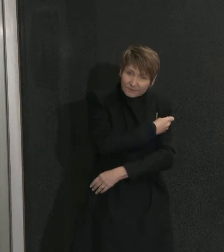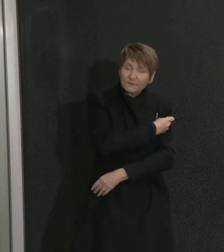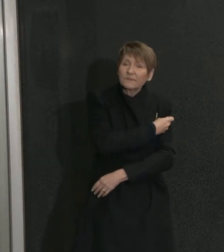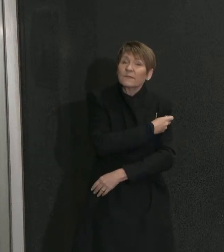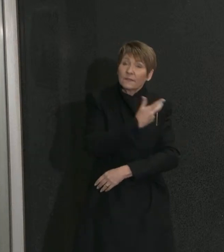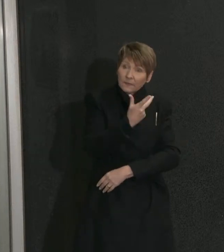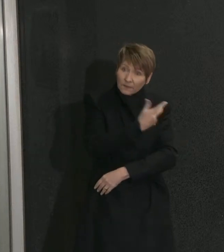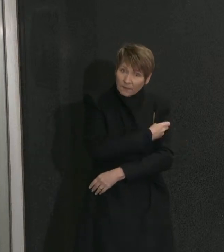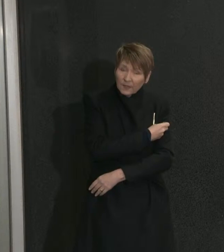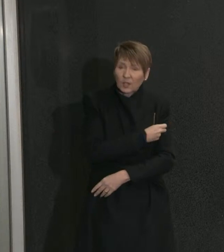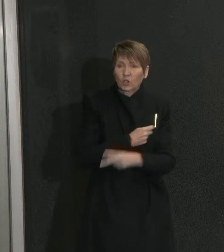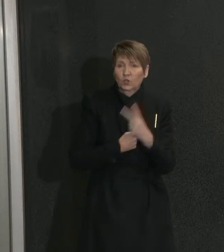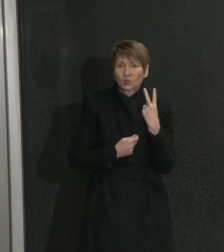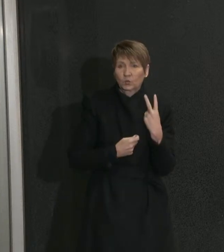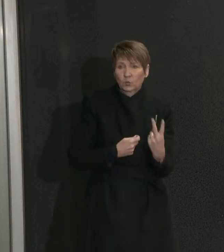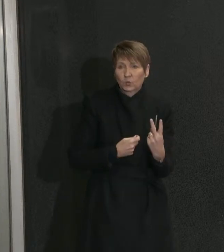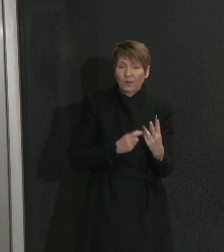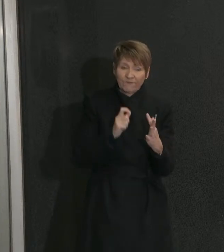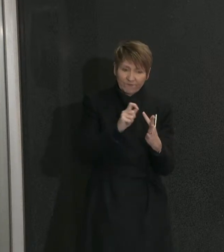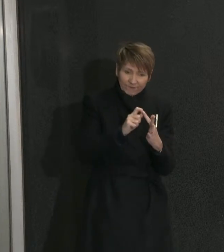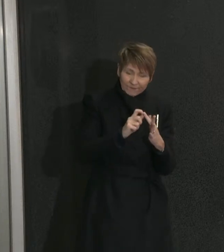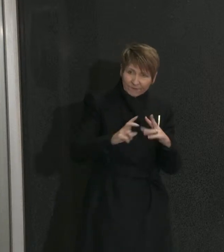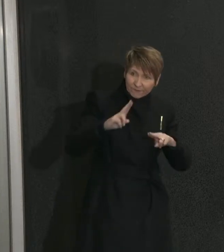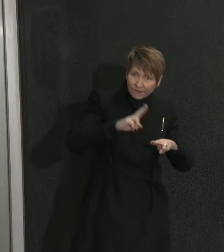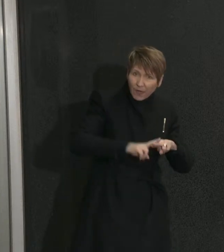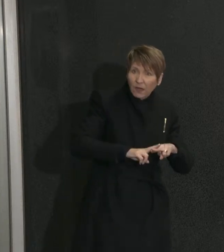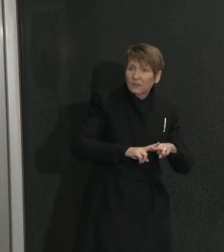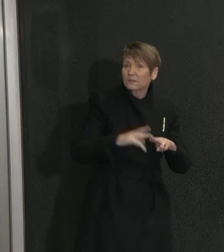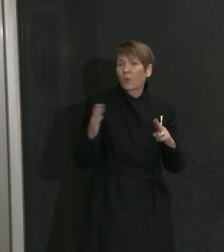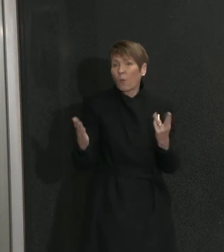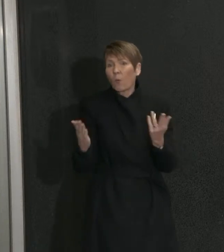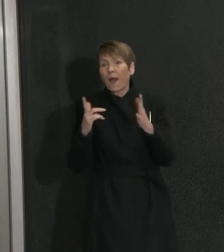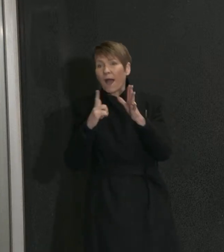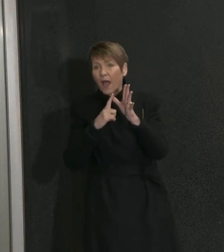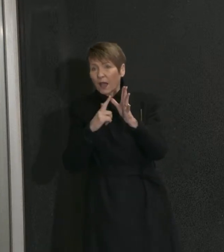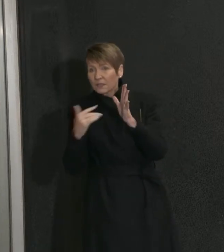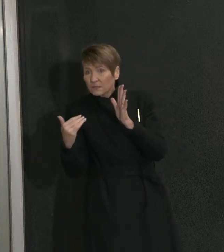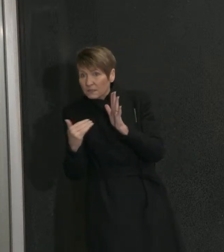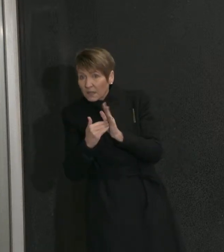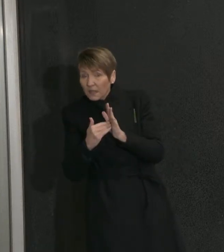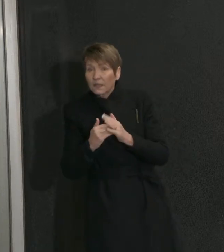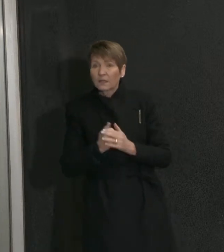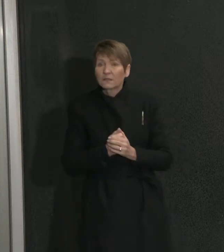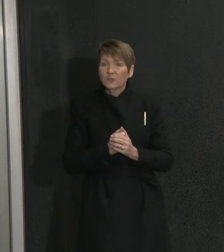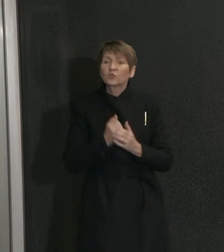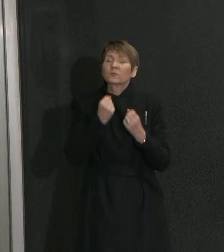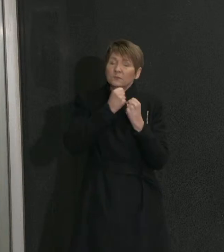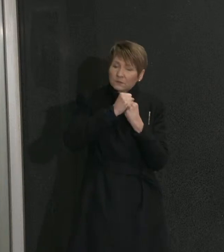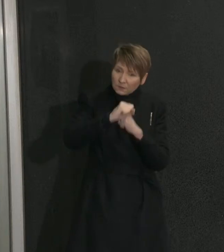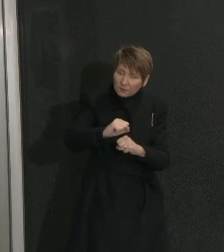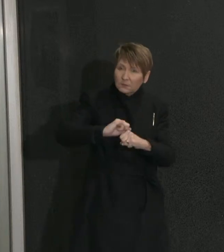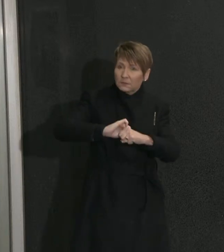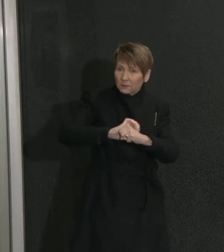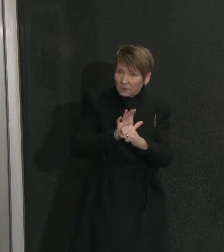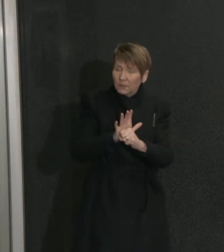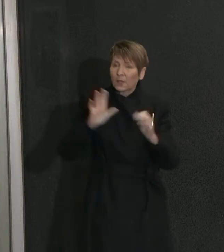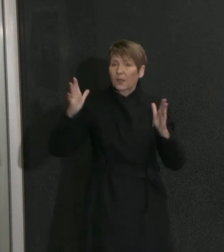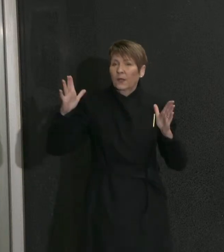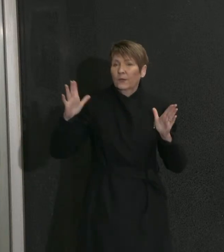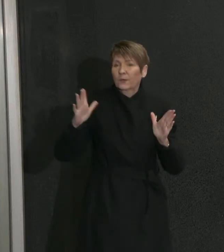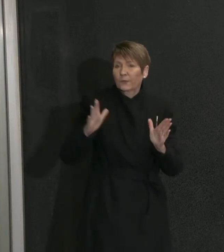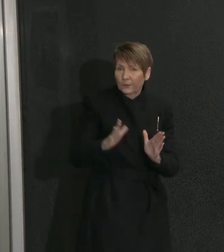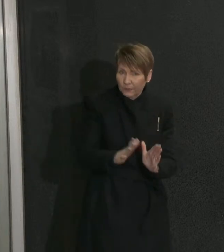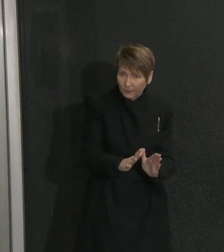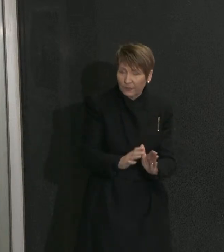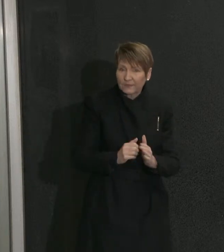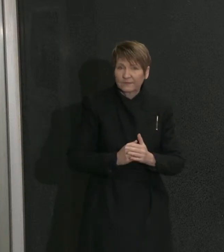two, this is the reality that we have to live with. And it's not pleasant. No one is happy about it, but